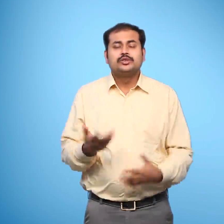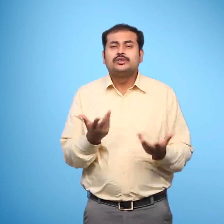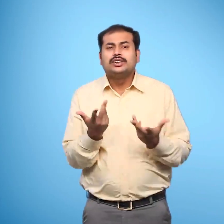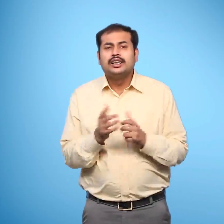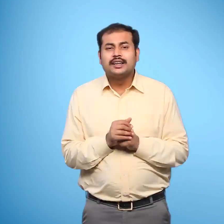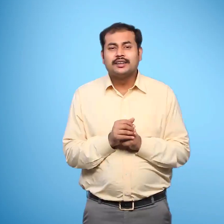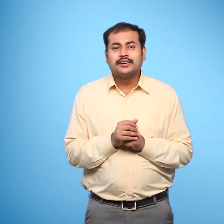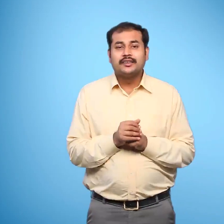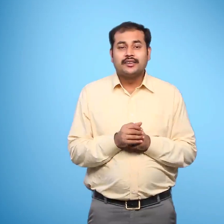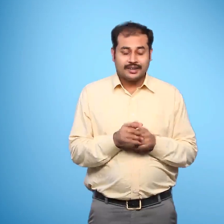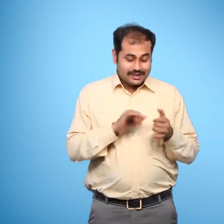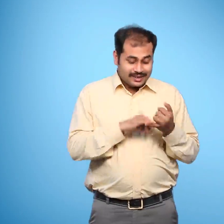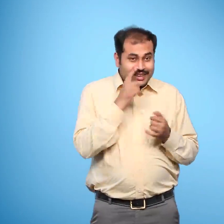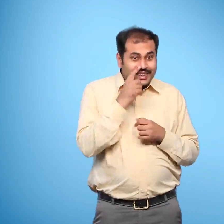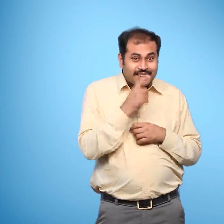So, if Samina is on 6,